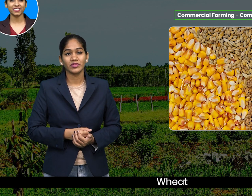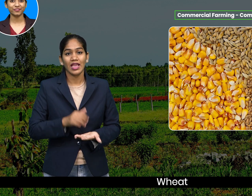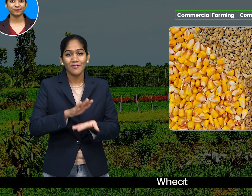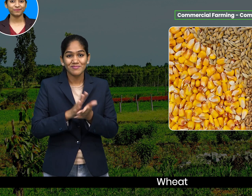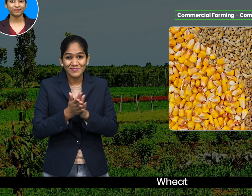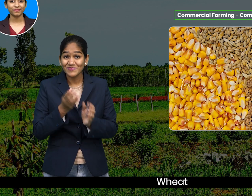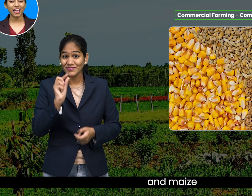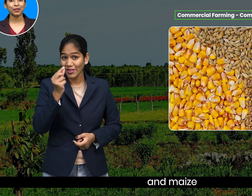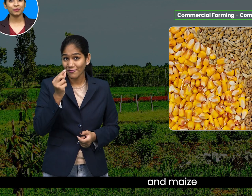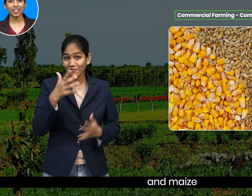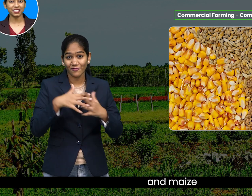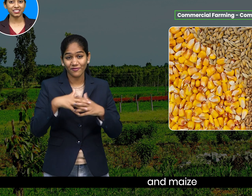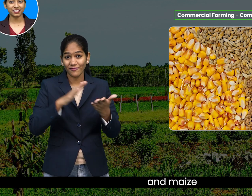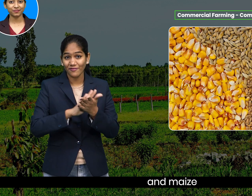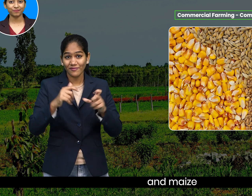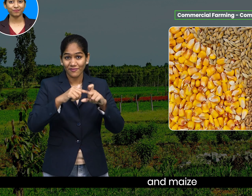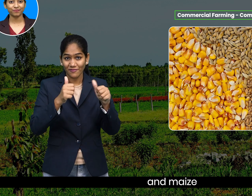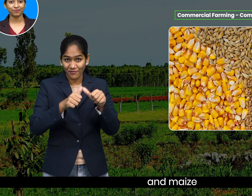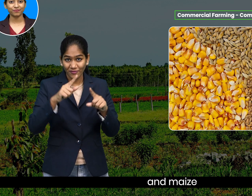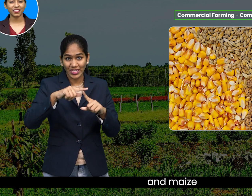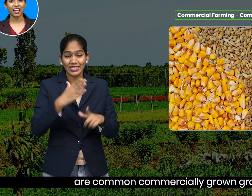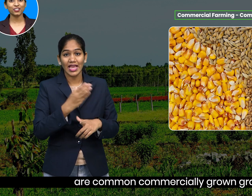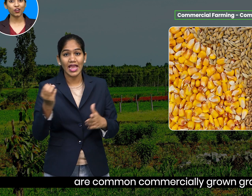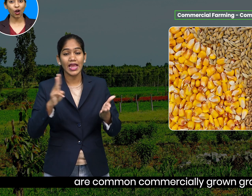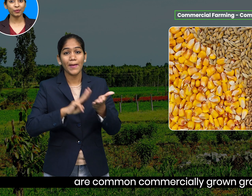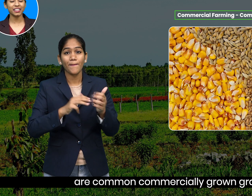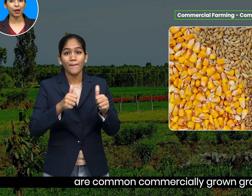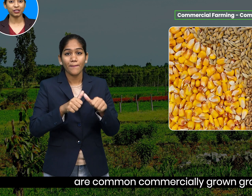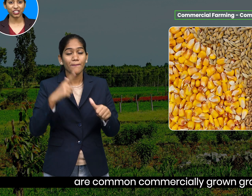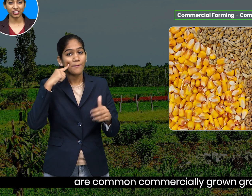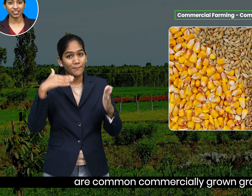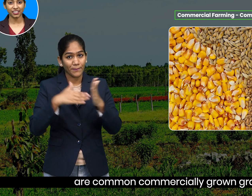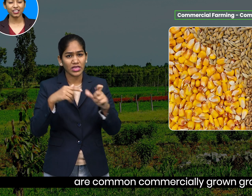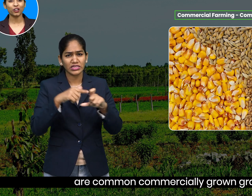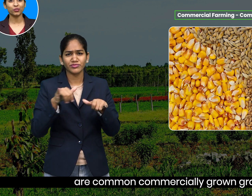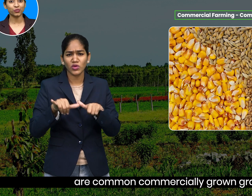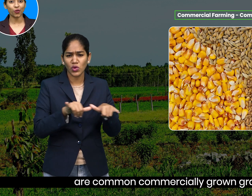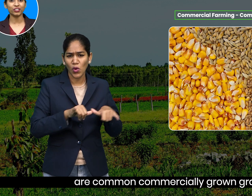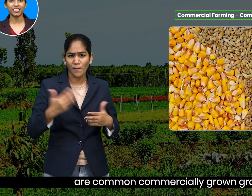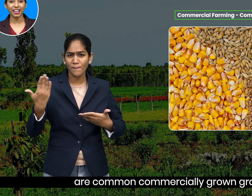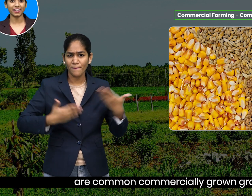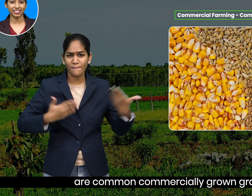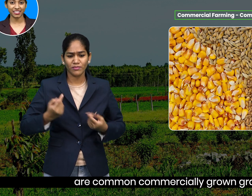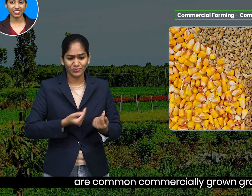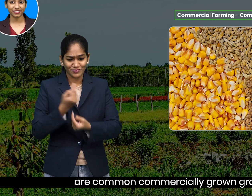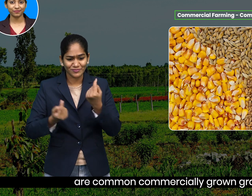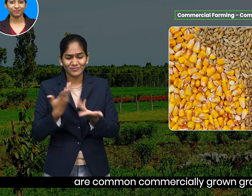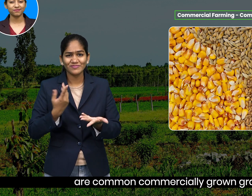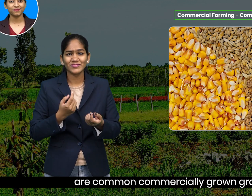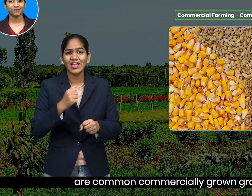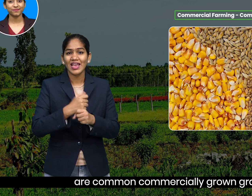Wheat and maize are common commercially grown